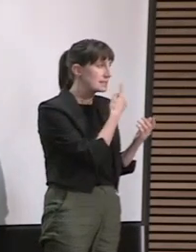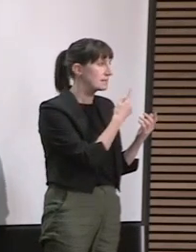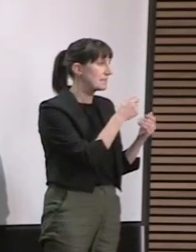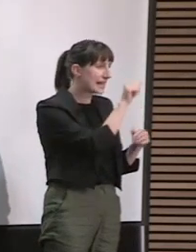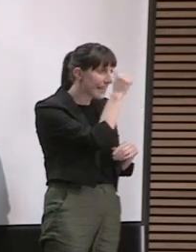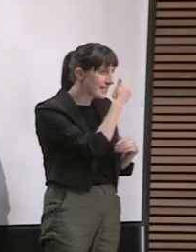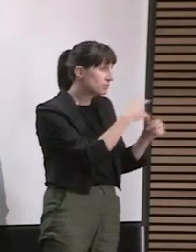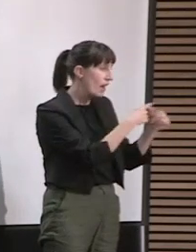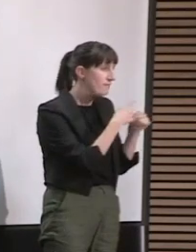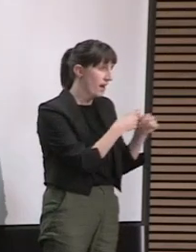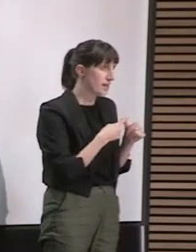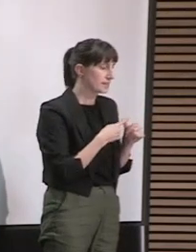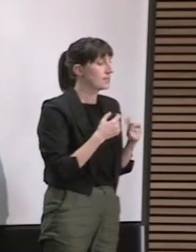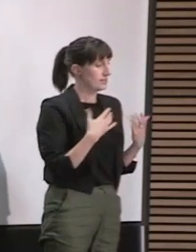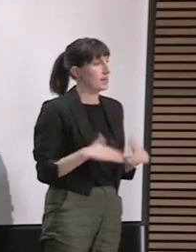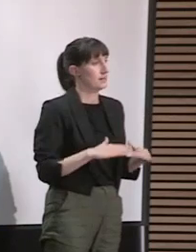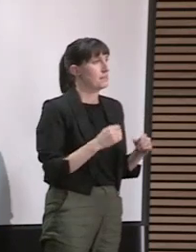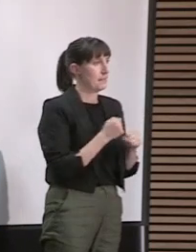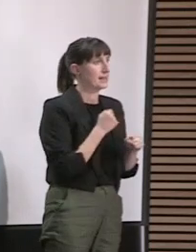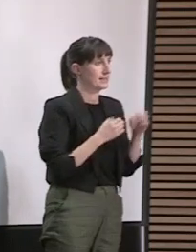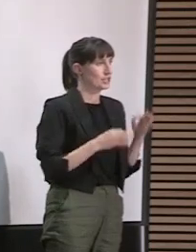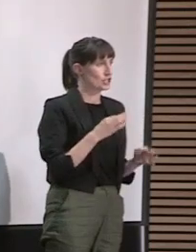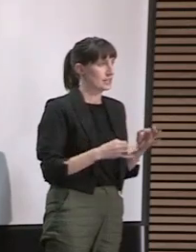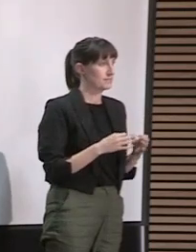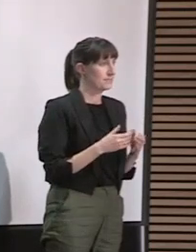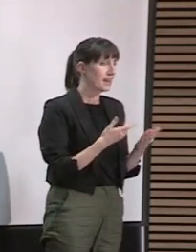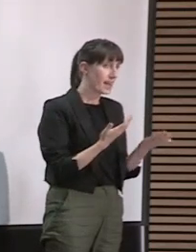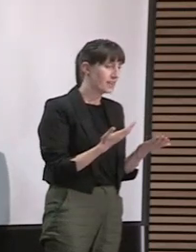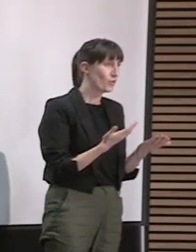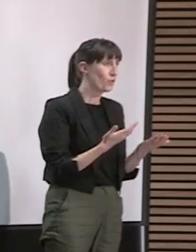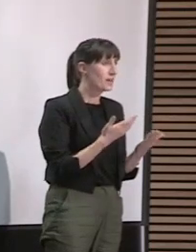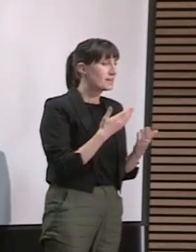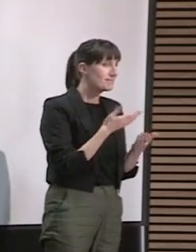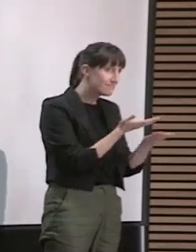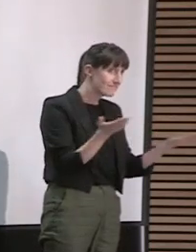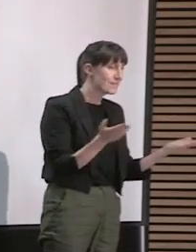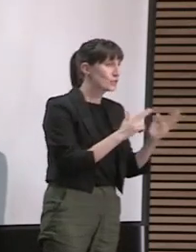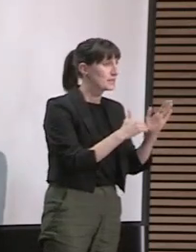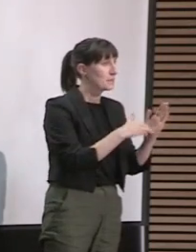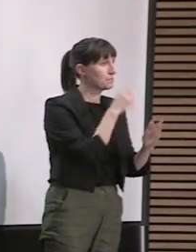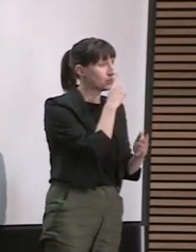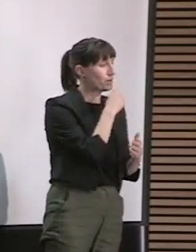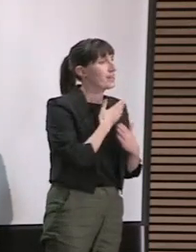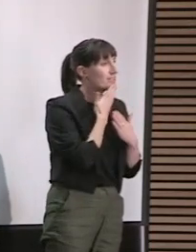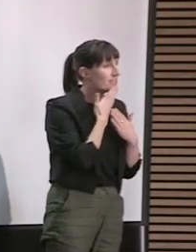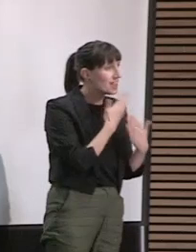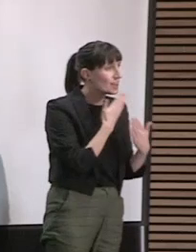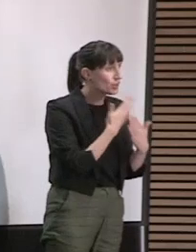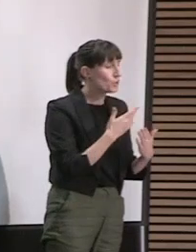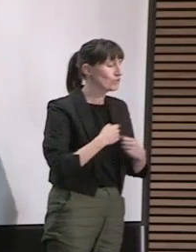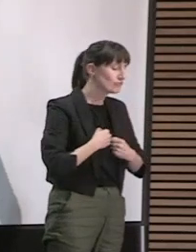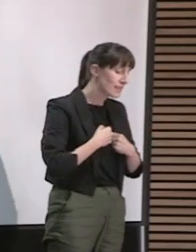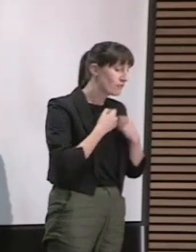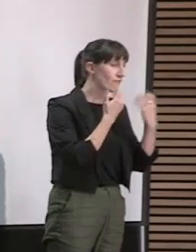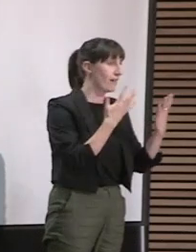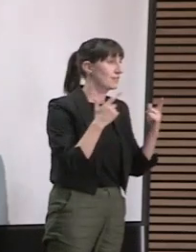community. So I'd like to end by acknowledging the efforts and sacrifices of all New Zealanders, and Aucklanders in